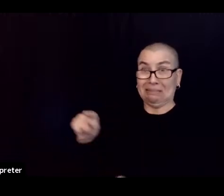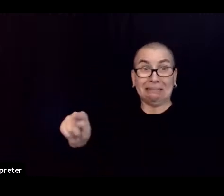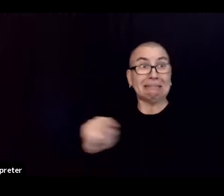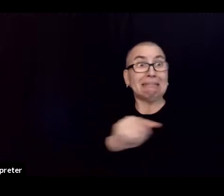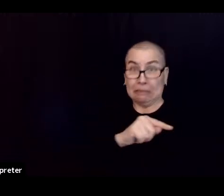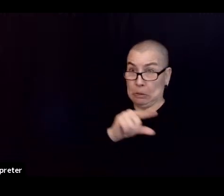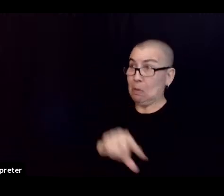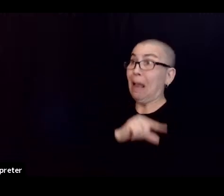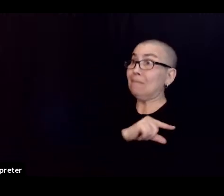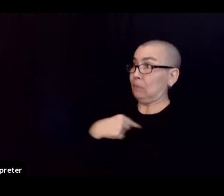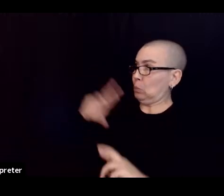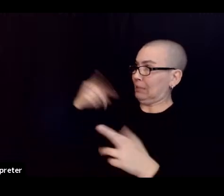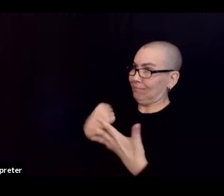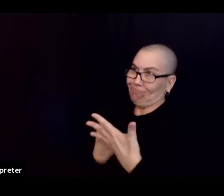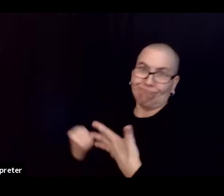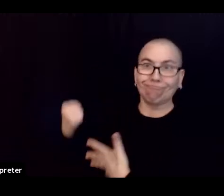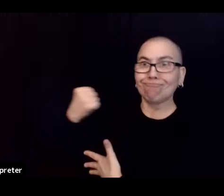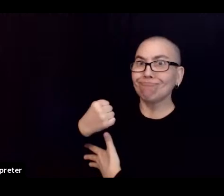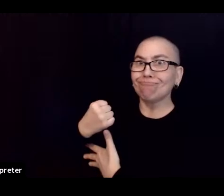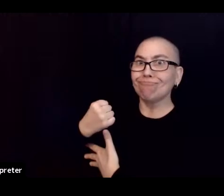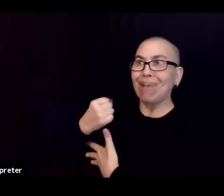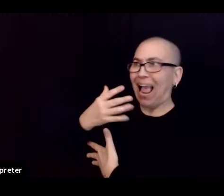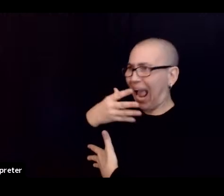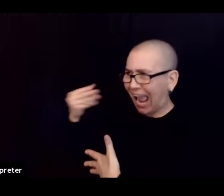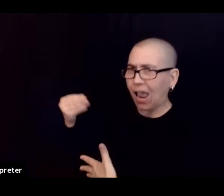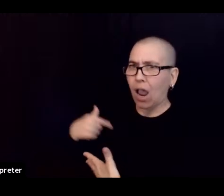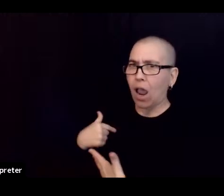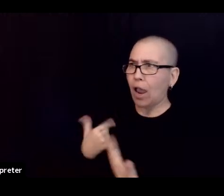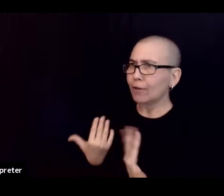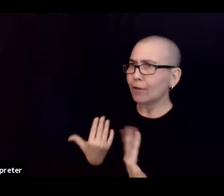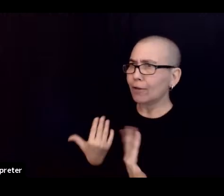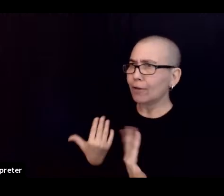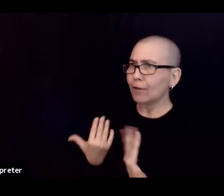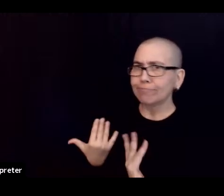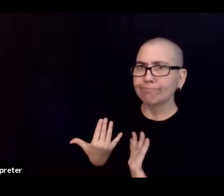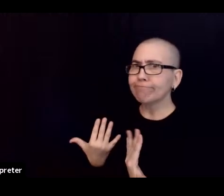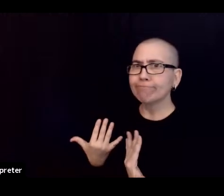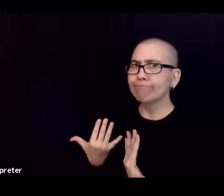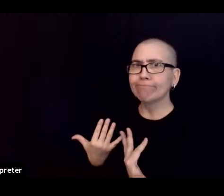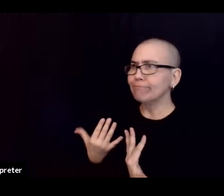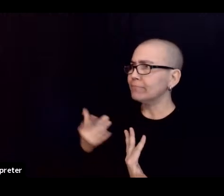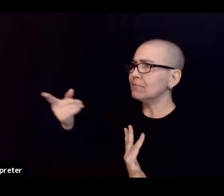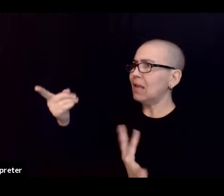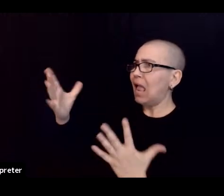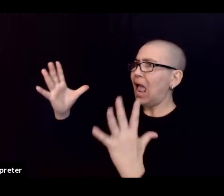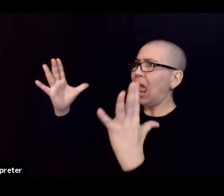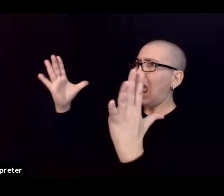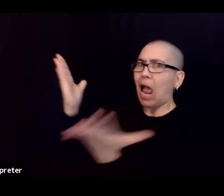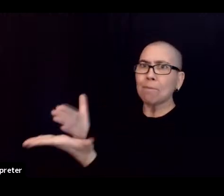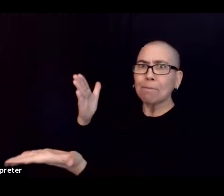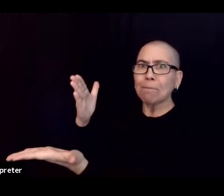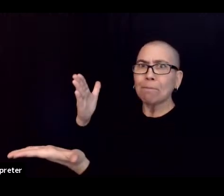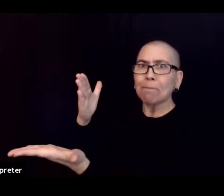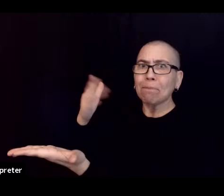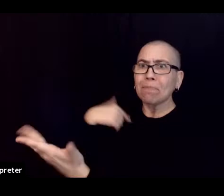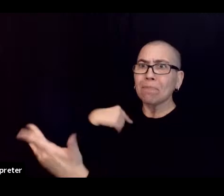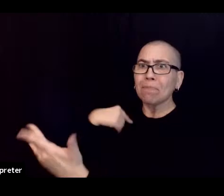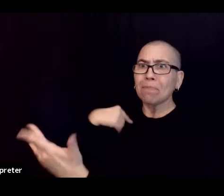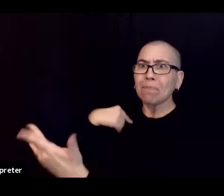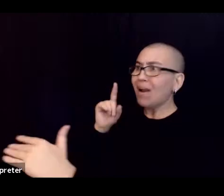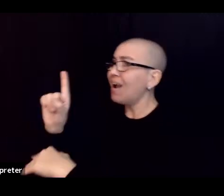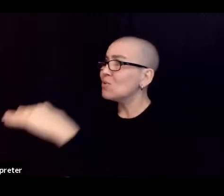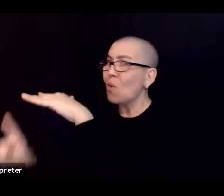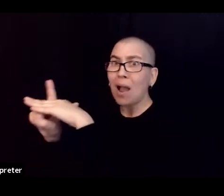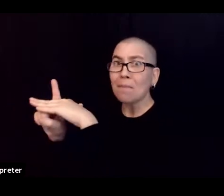to get one at the end of the day. Are doses getting thrown away? I mean, what do you know about what's going on there? And what are you sort